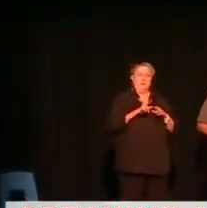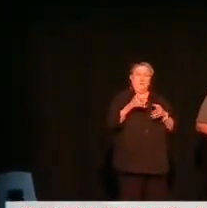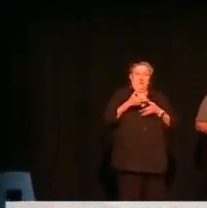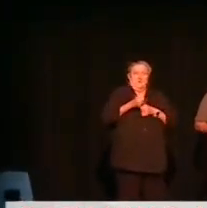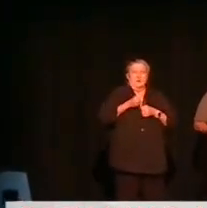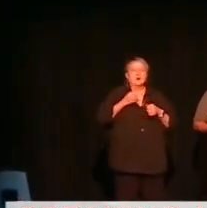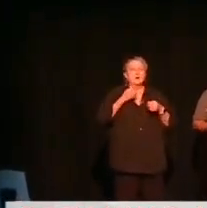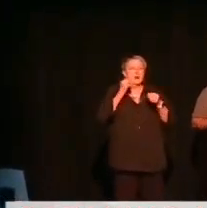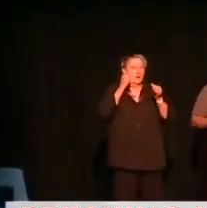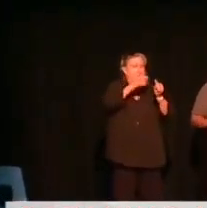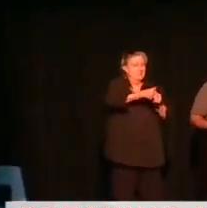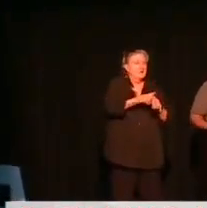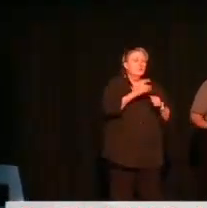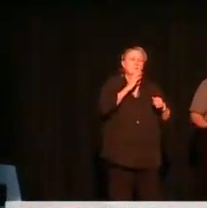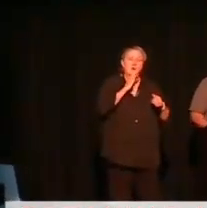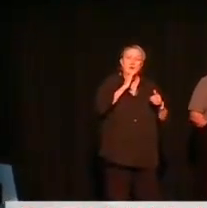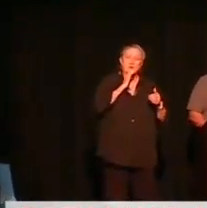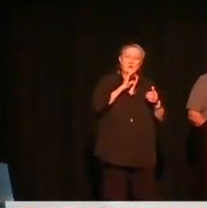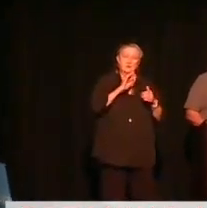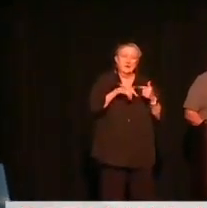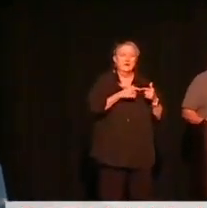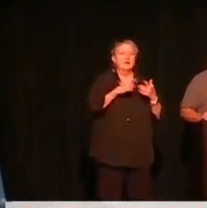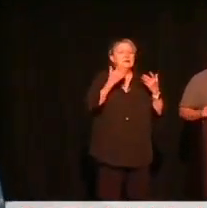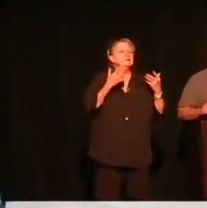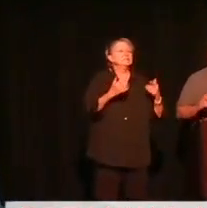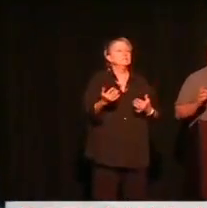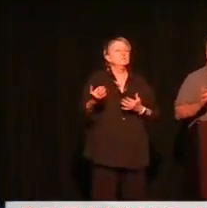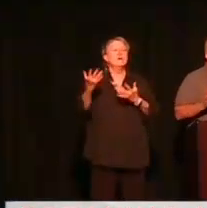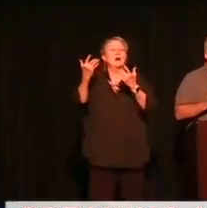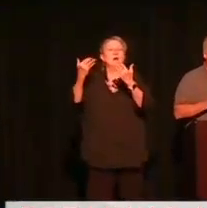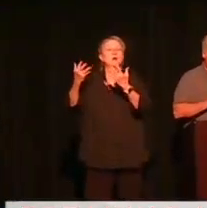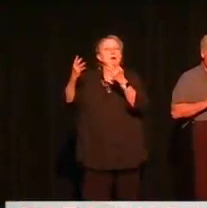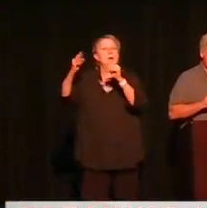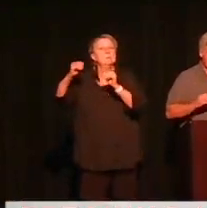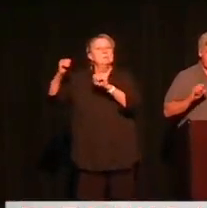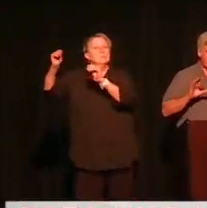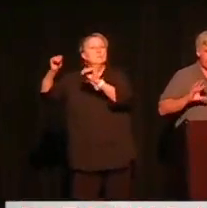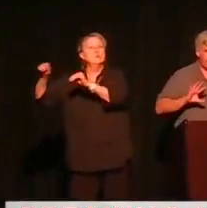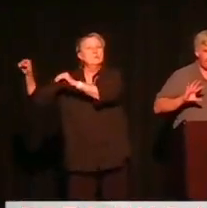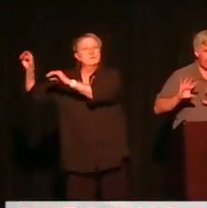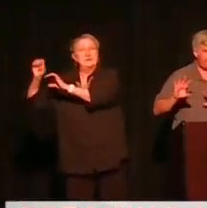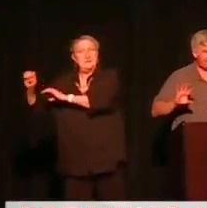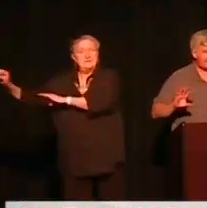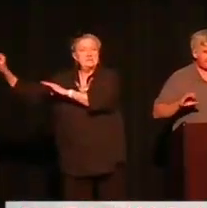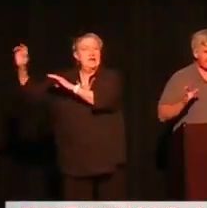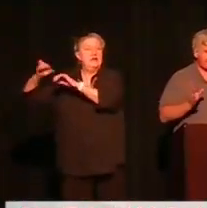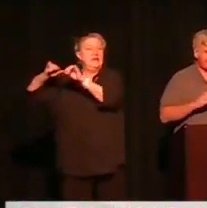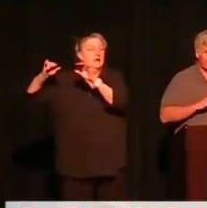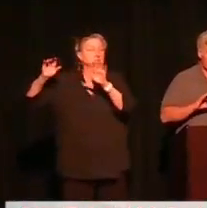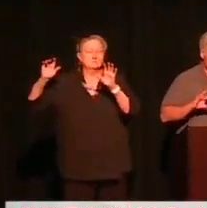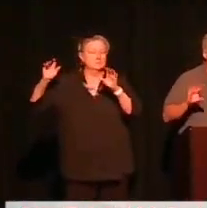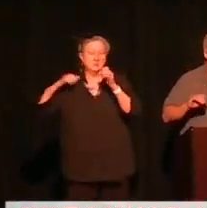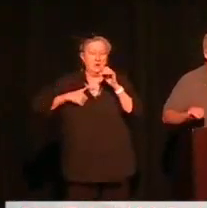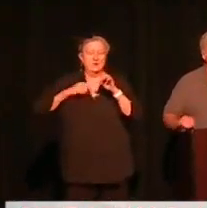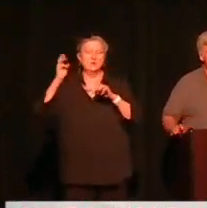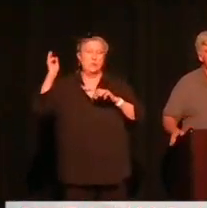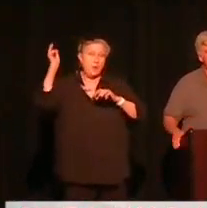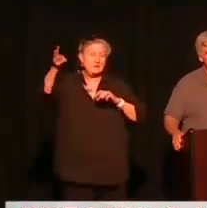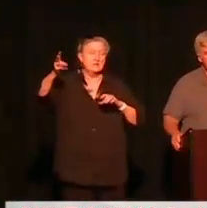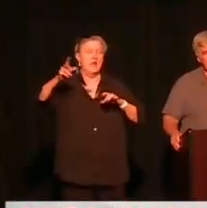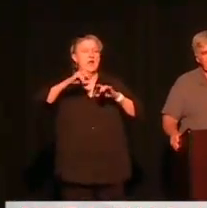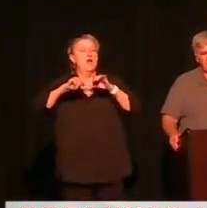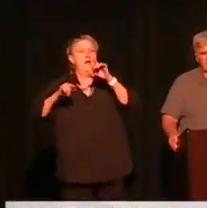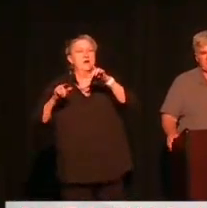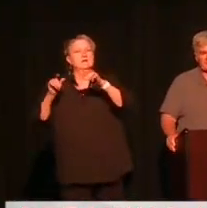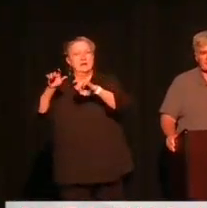about as the fire starts to move to the east and areas and areas